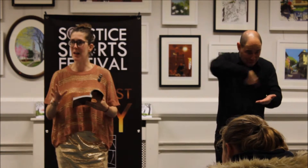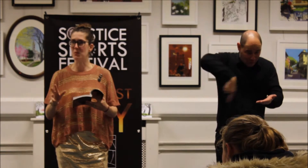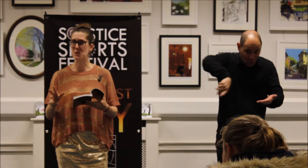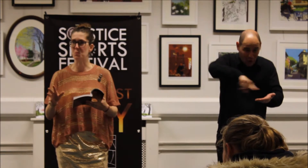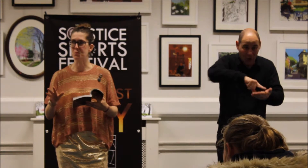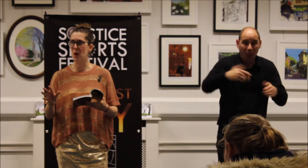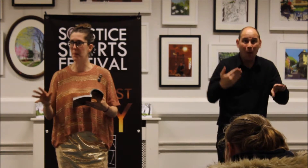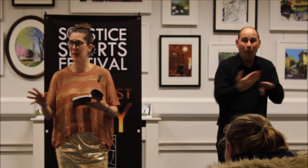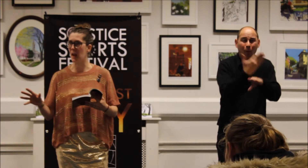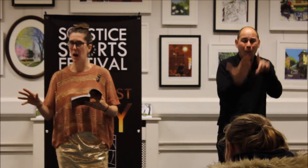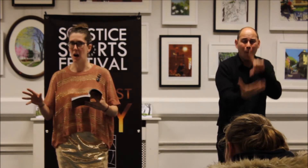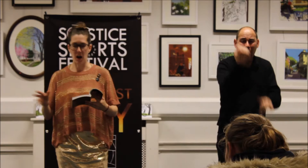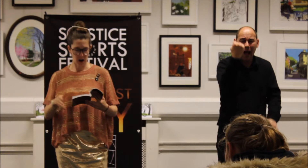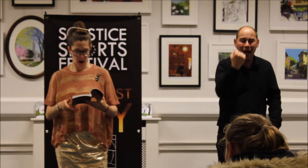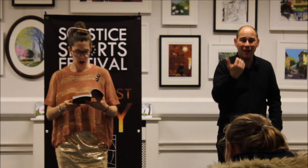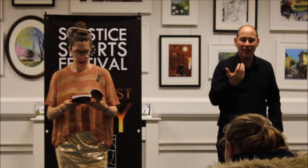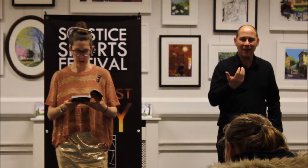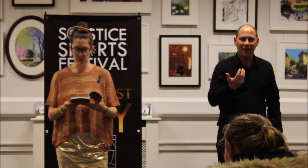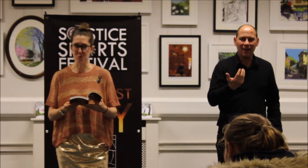No, it was probably